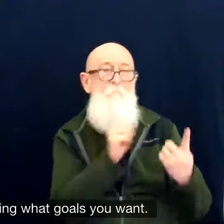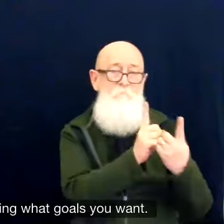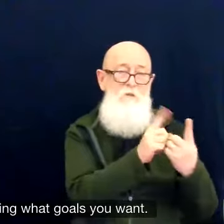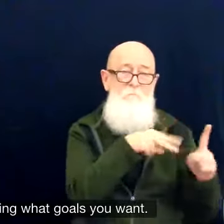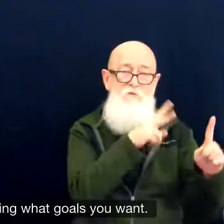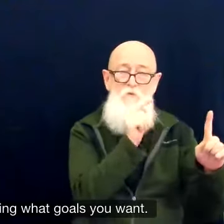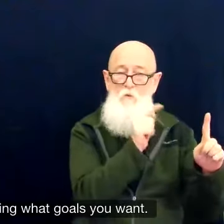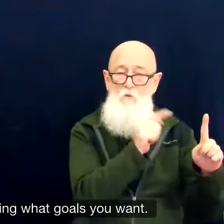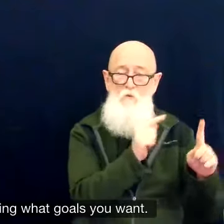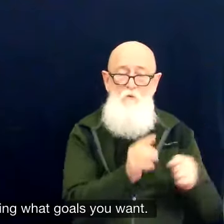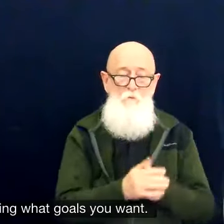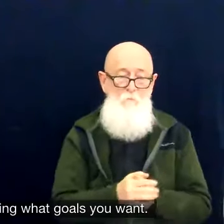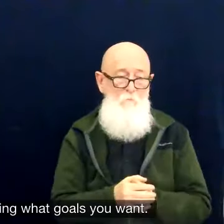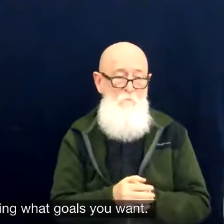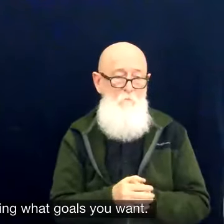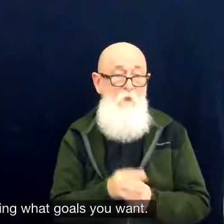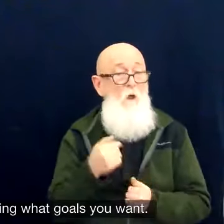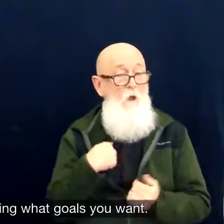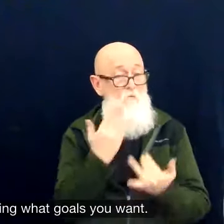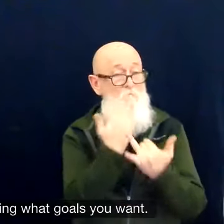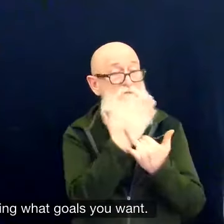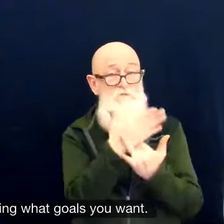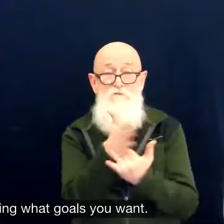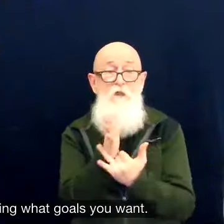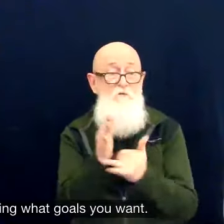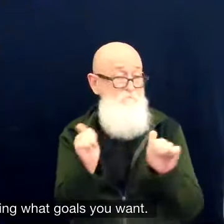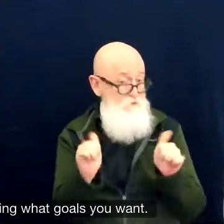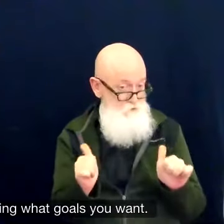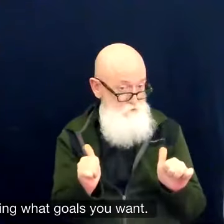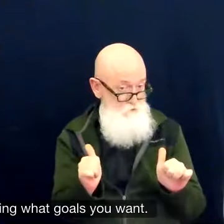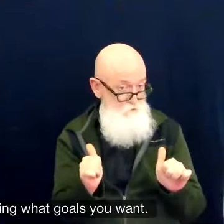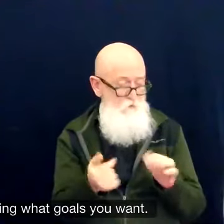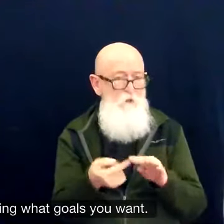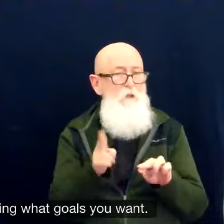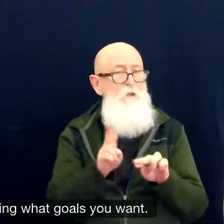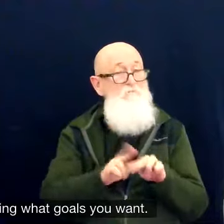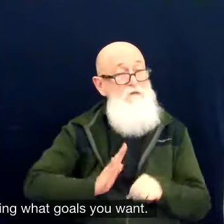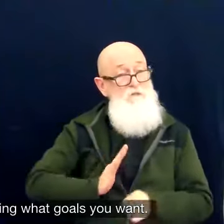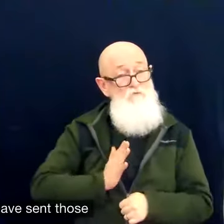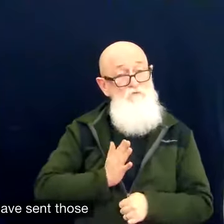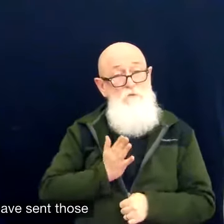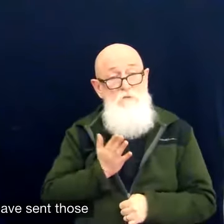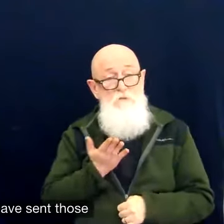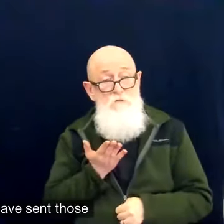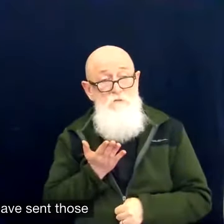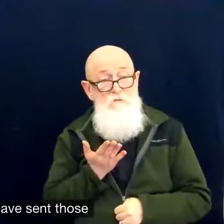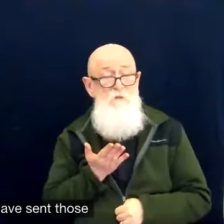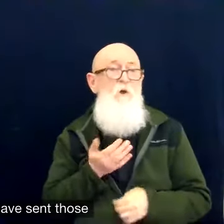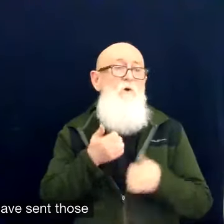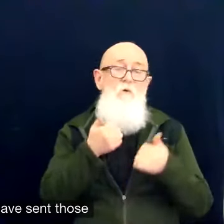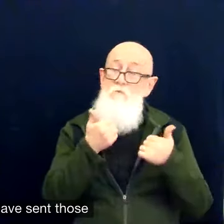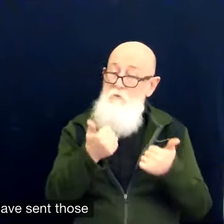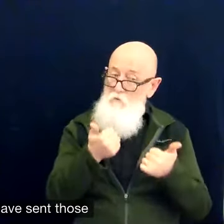So I've sent those out, and if you're interested, before you register, it would be good to go